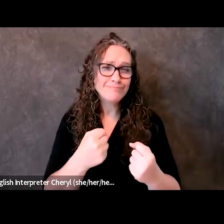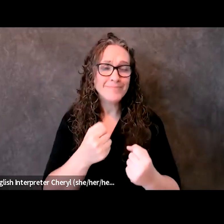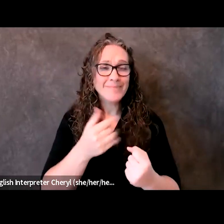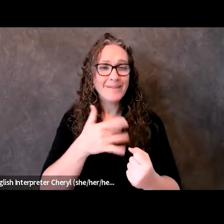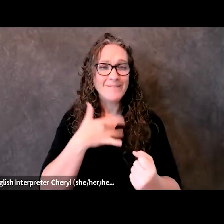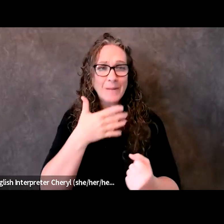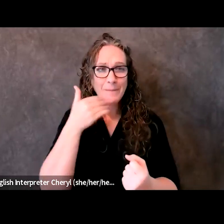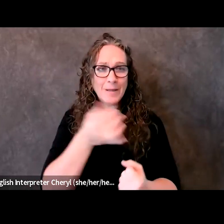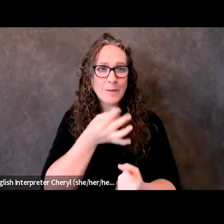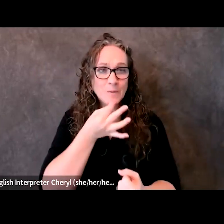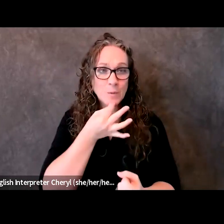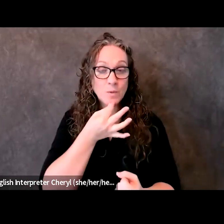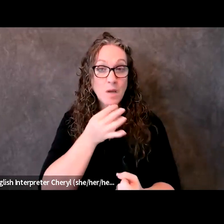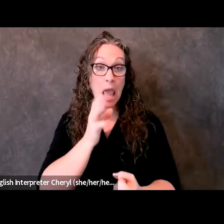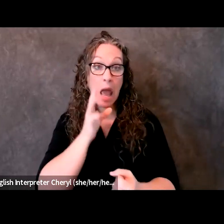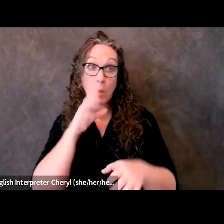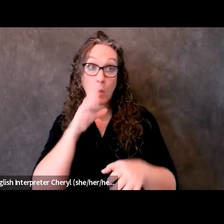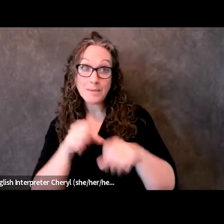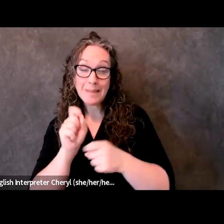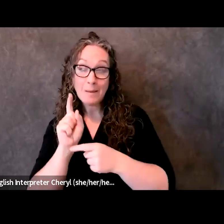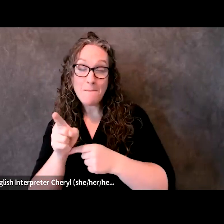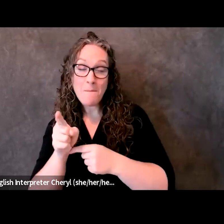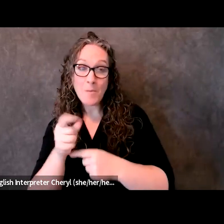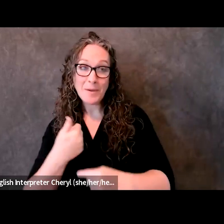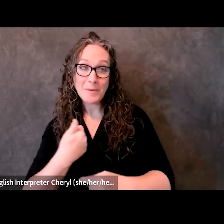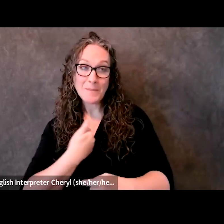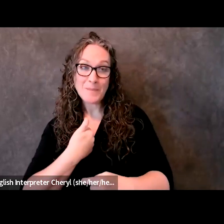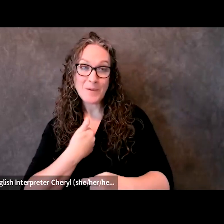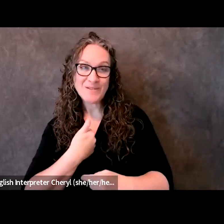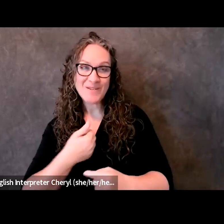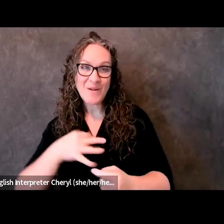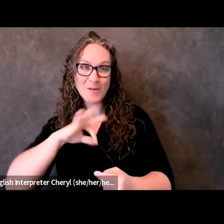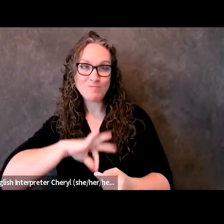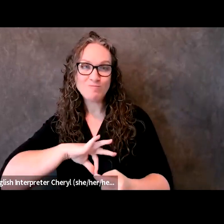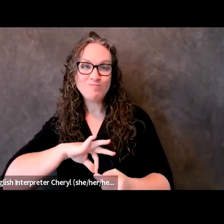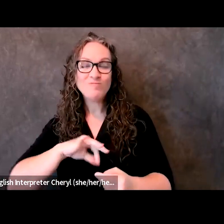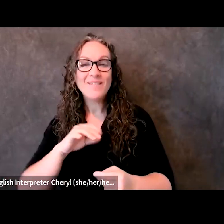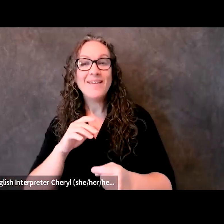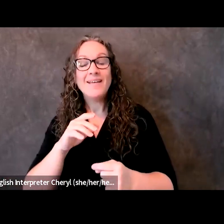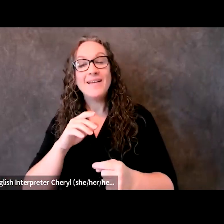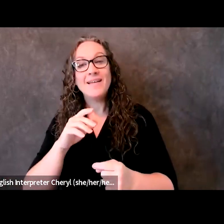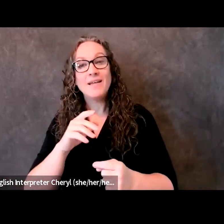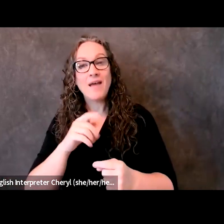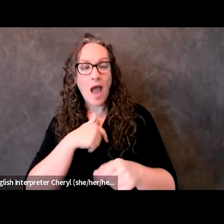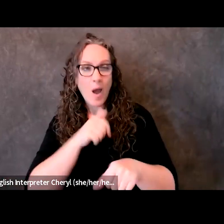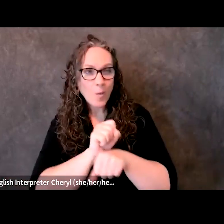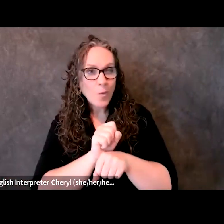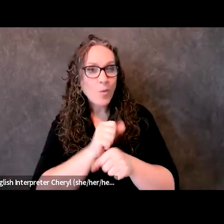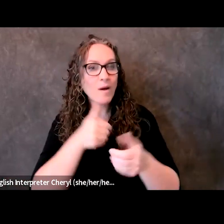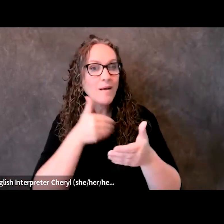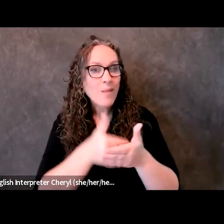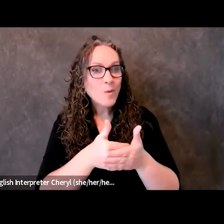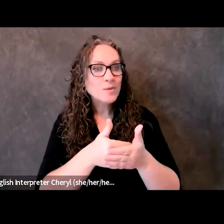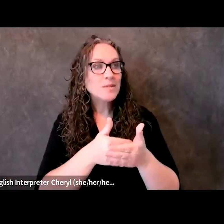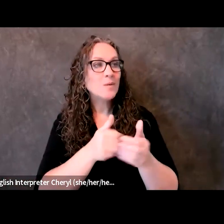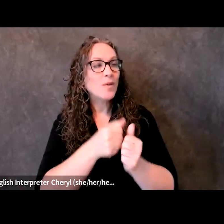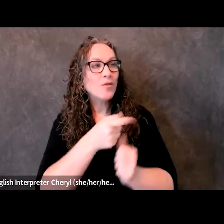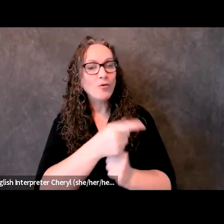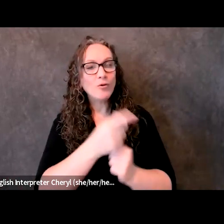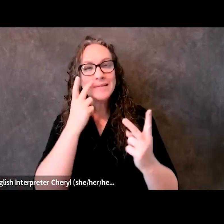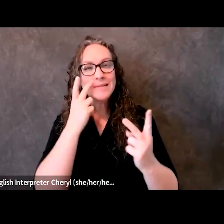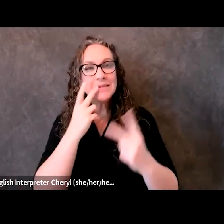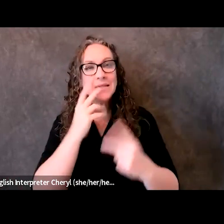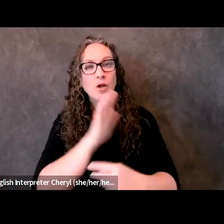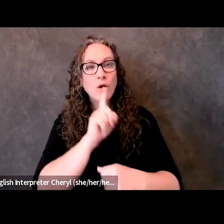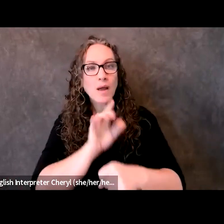moment of personal privilege to say that having worked closely with her and seen her commitment to inclusion